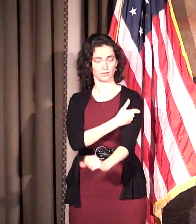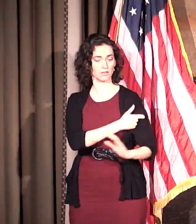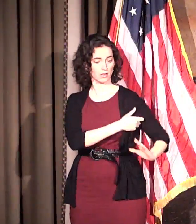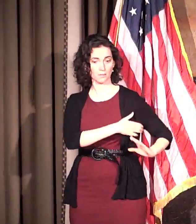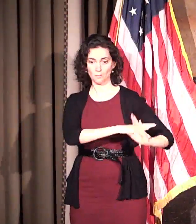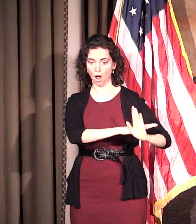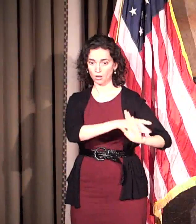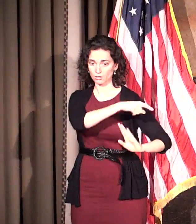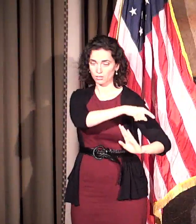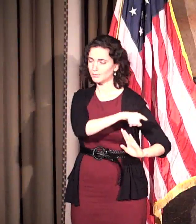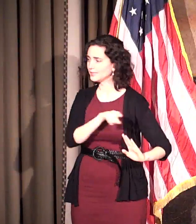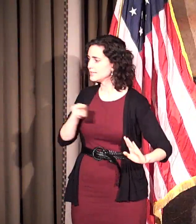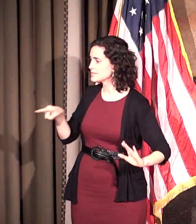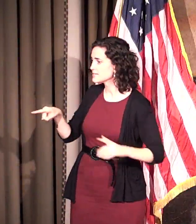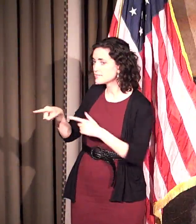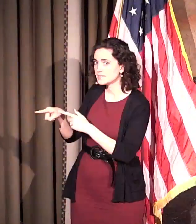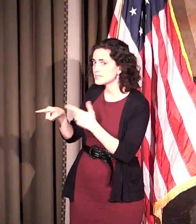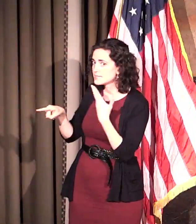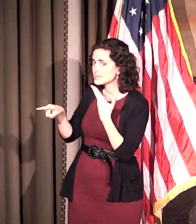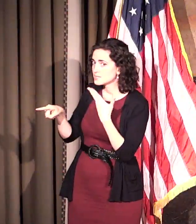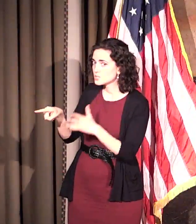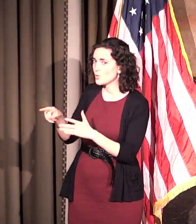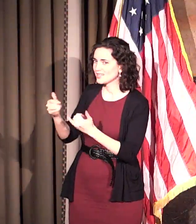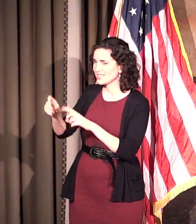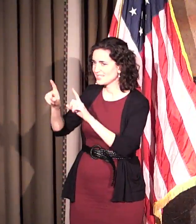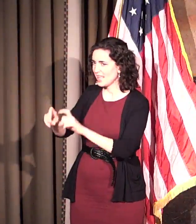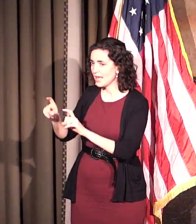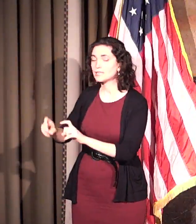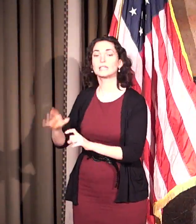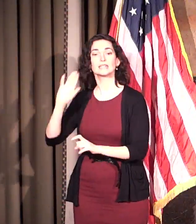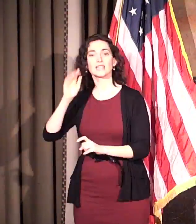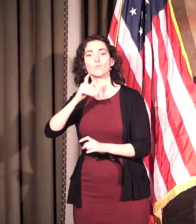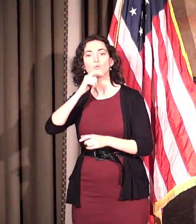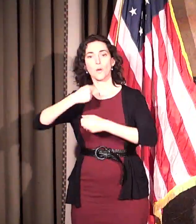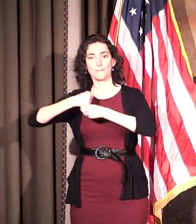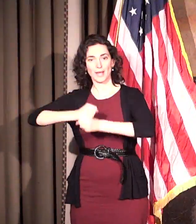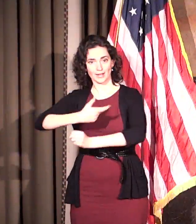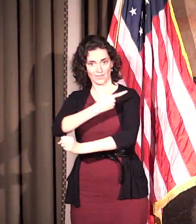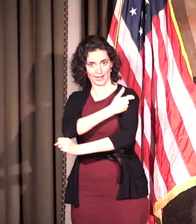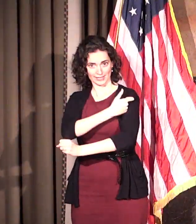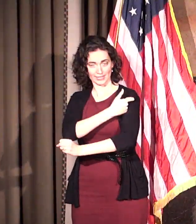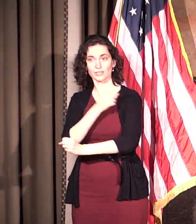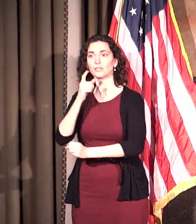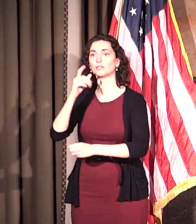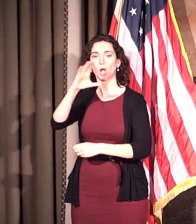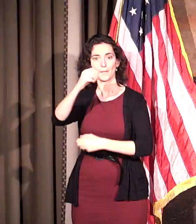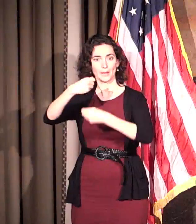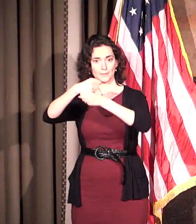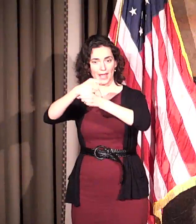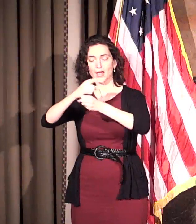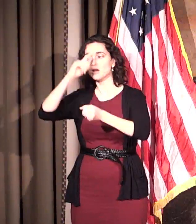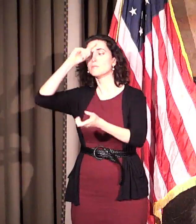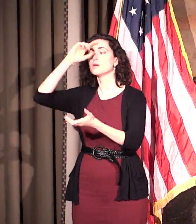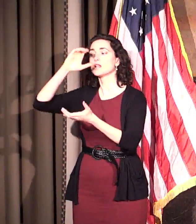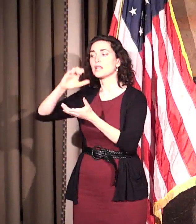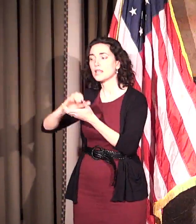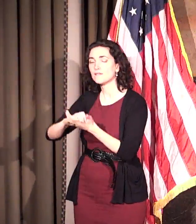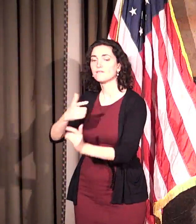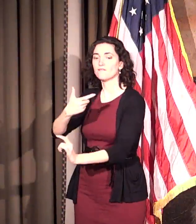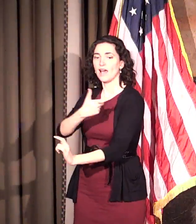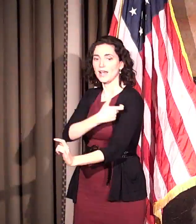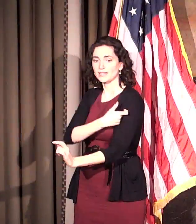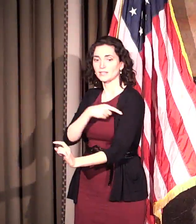although I've heard, at least as it relates to the UK variant, that the manufacturers of the vaccine believe that the vaccine will be